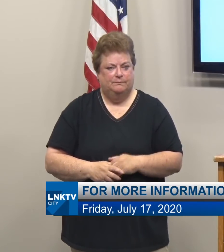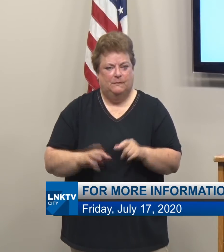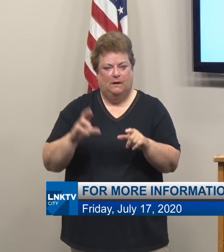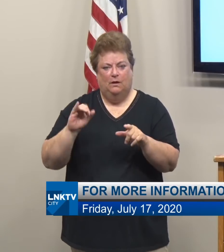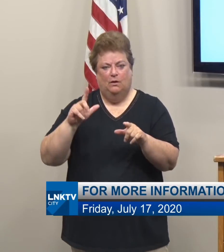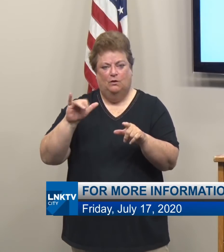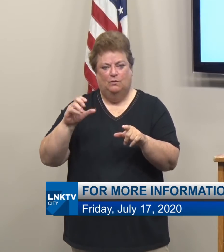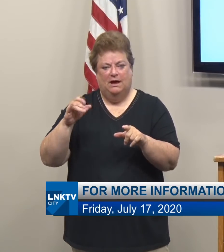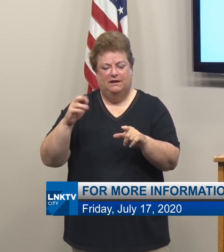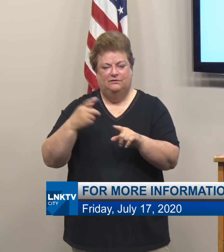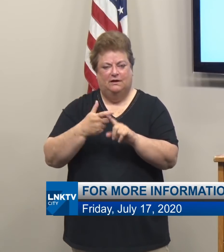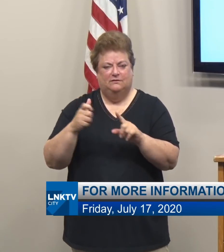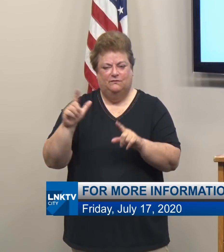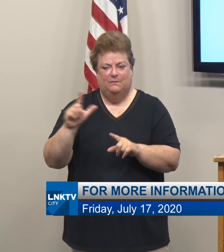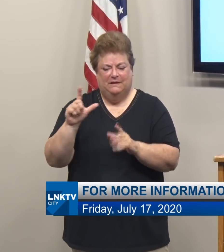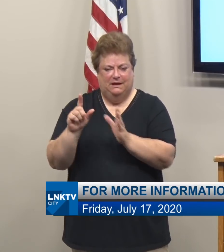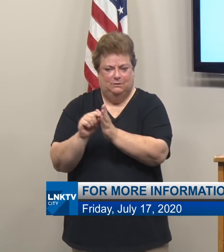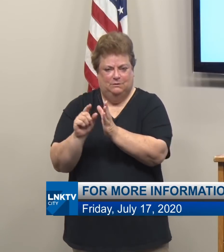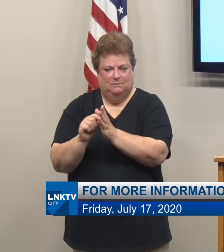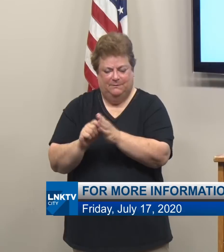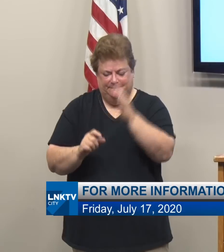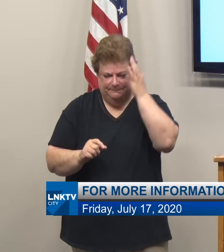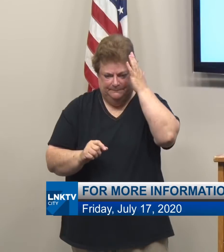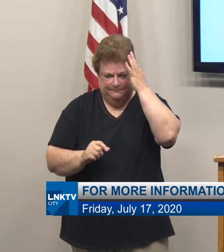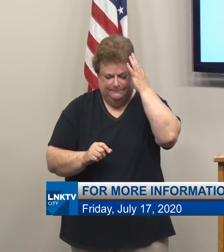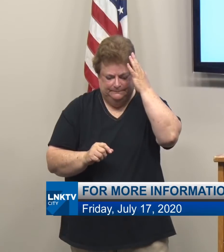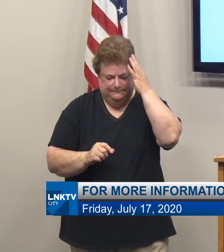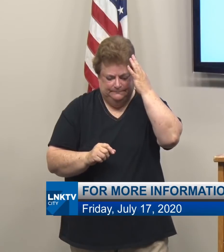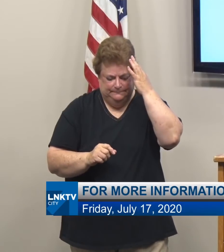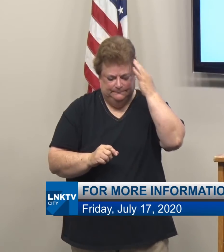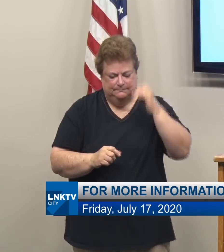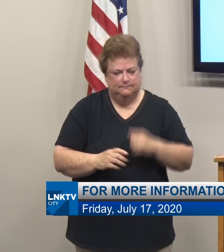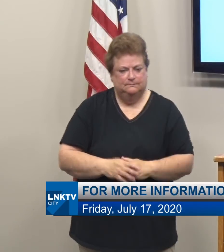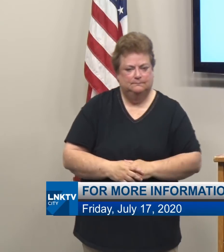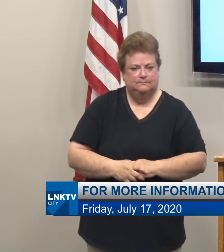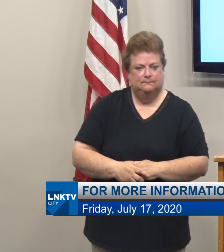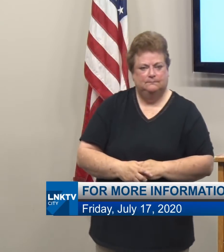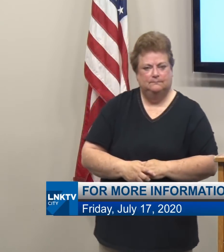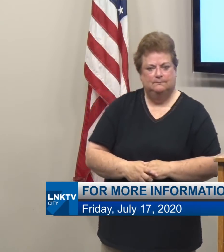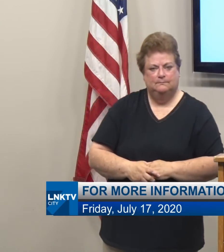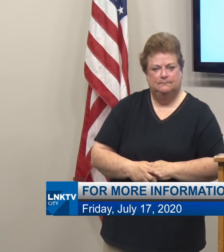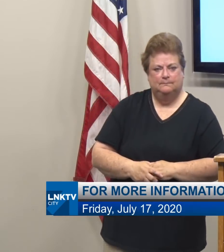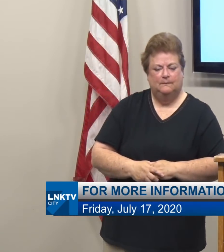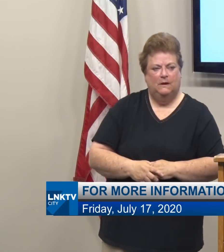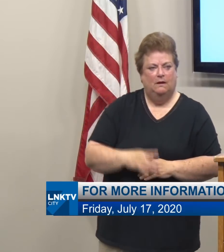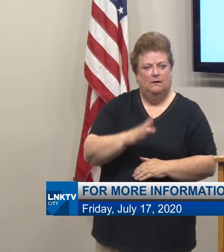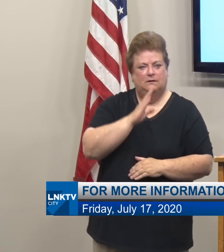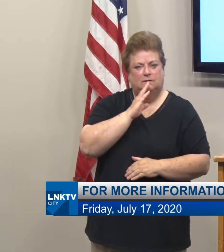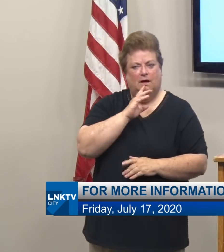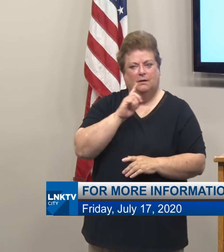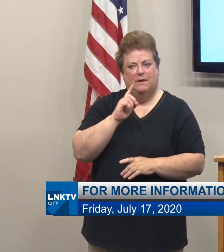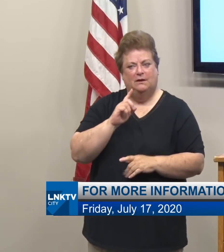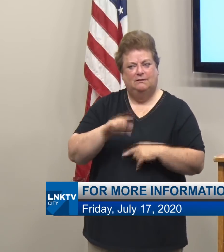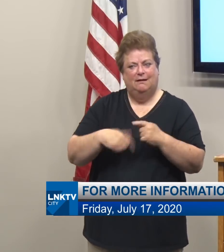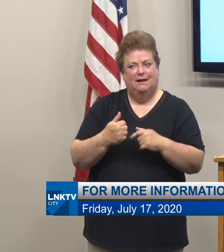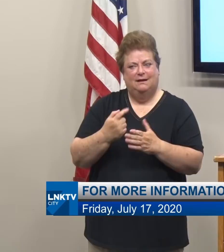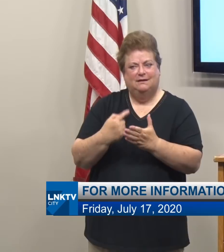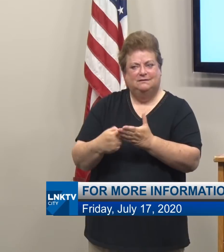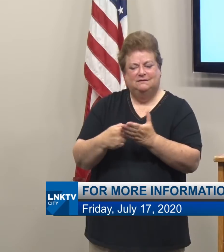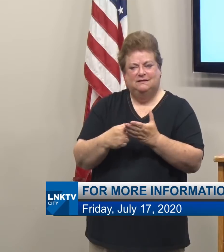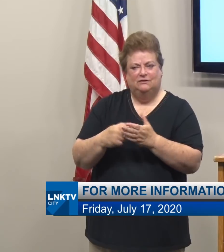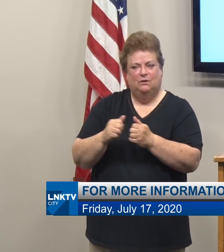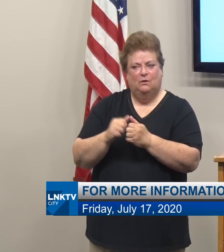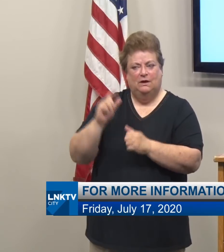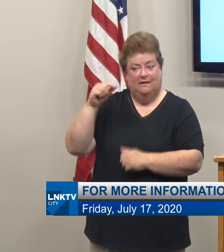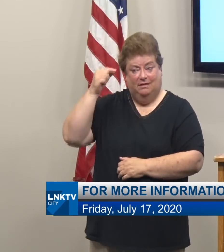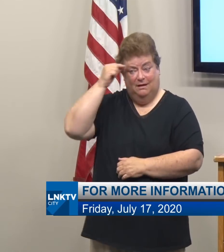Mayor Riley Johnson with the Journal-Star. Hi, Riley. Could you talk about any discussions you had with the